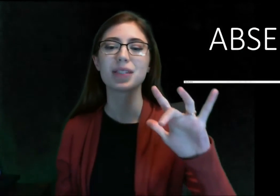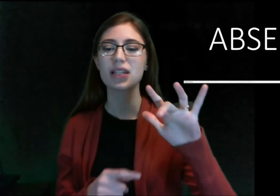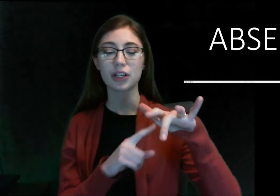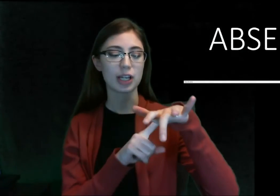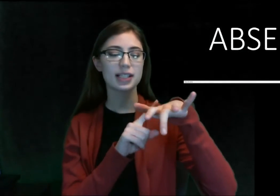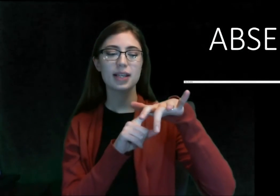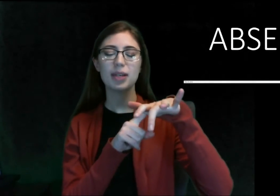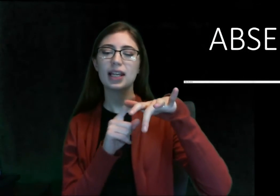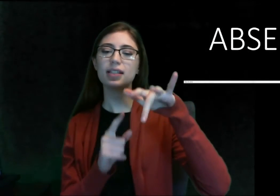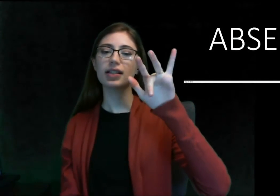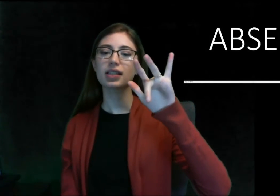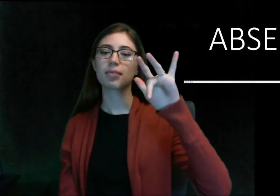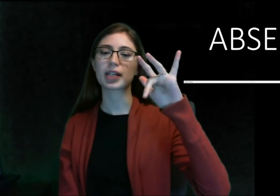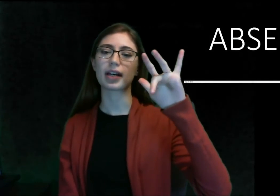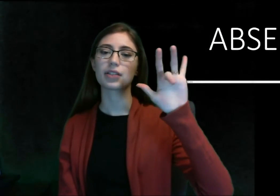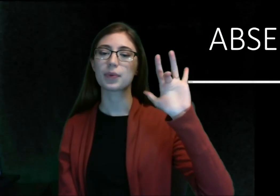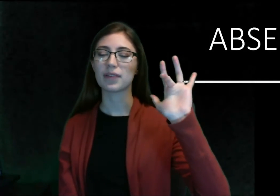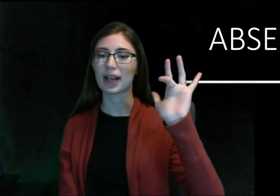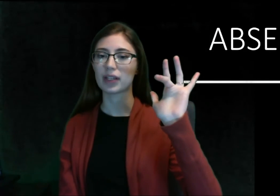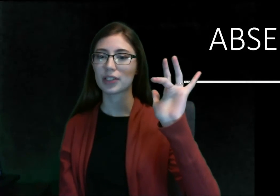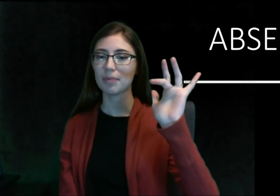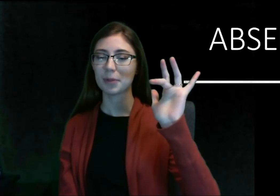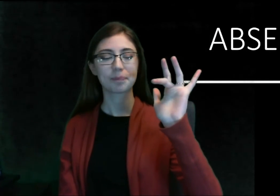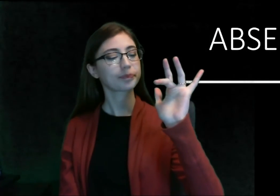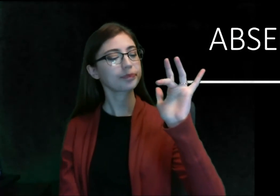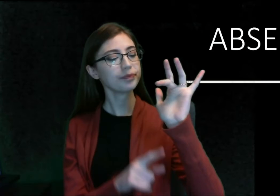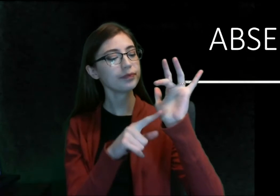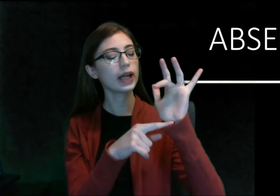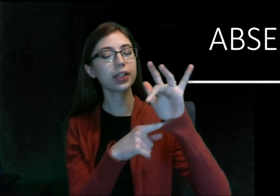your non-dominant hand is going to make that 25 hand shape, and you're going to